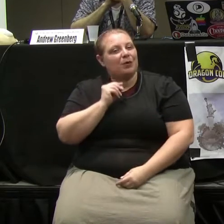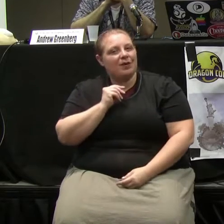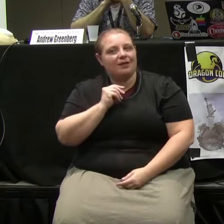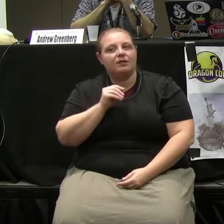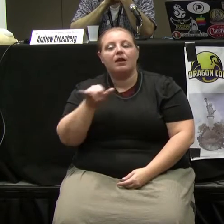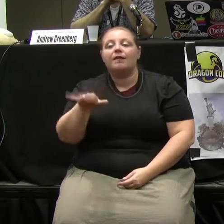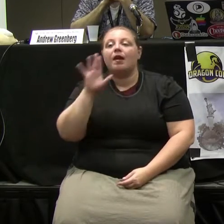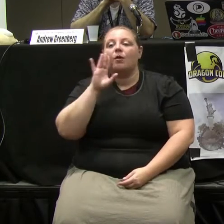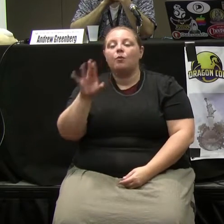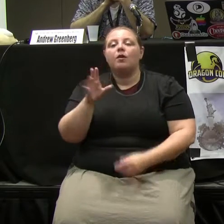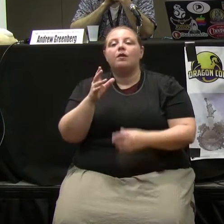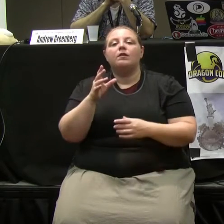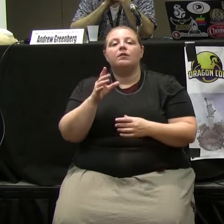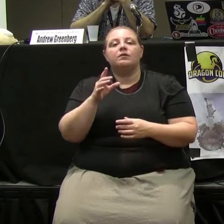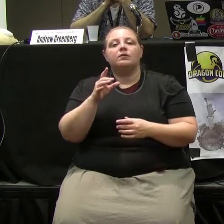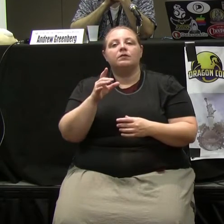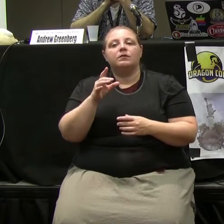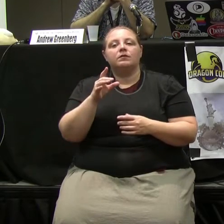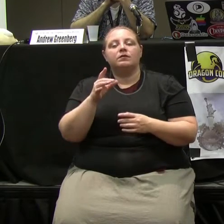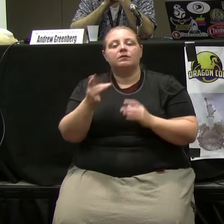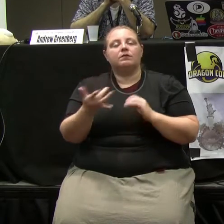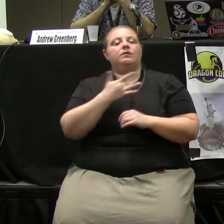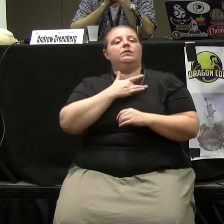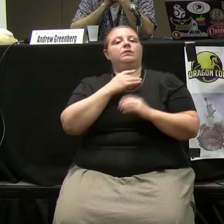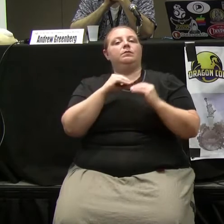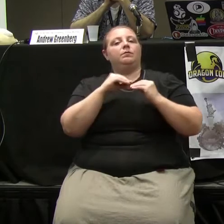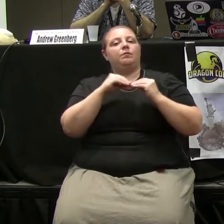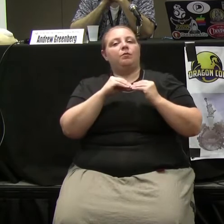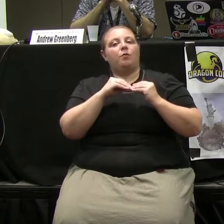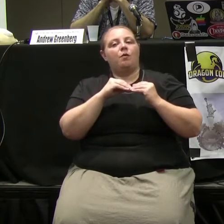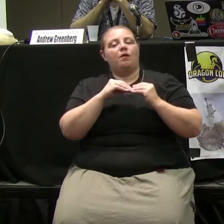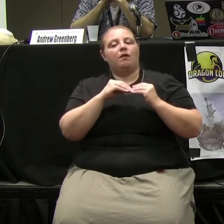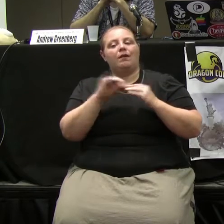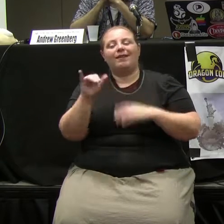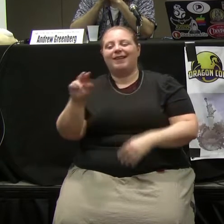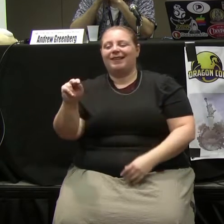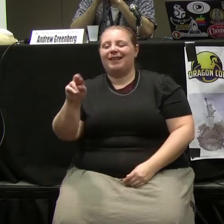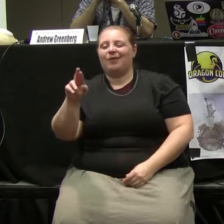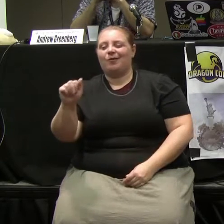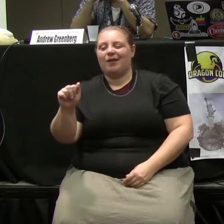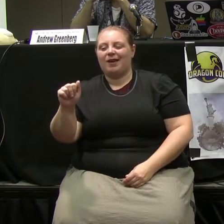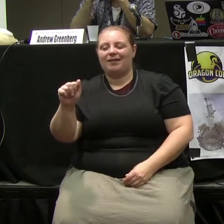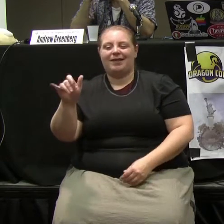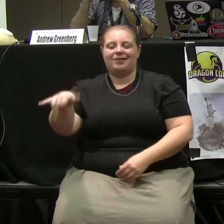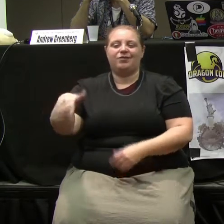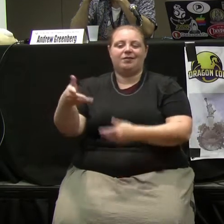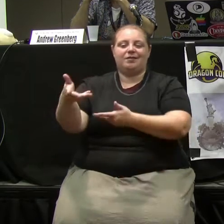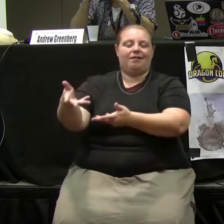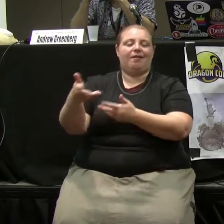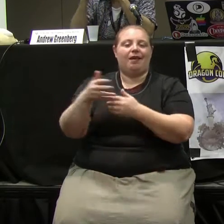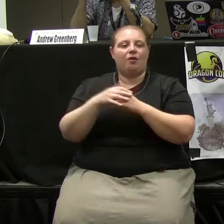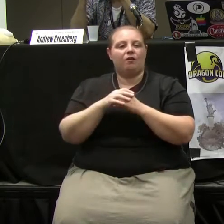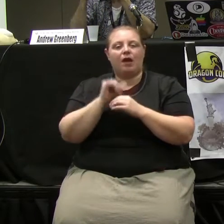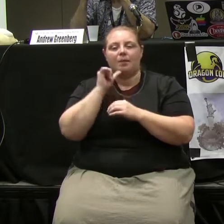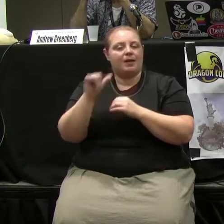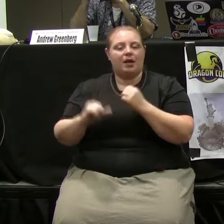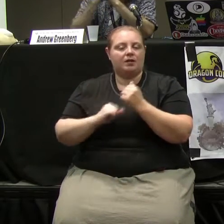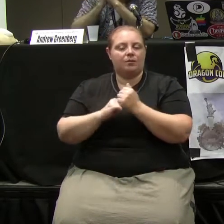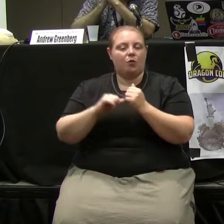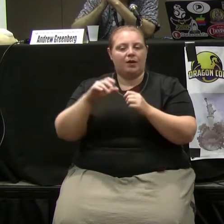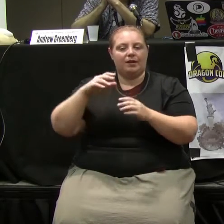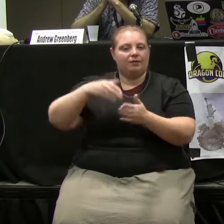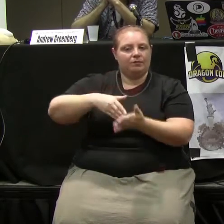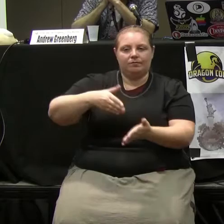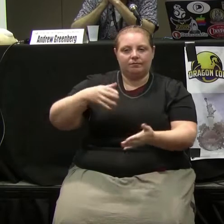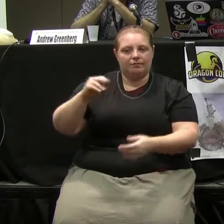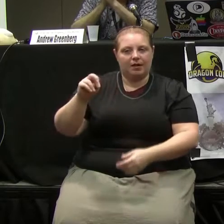that, you know, an organization just saying we're the NRA and we say no is going to do it. But not taking a position on the NRA. But gun